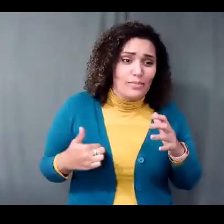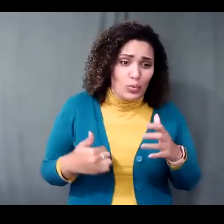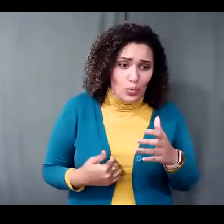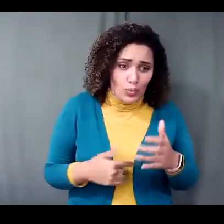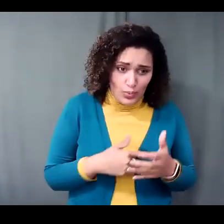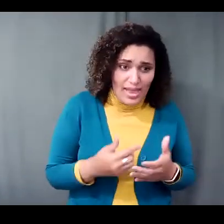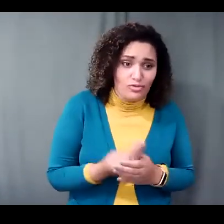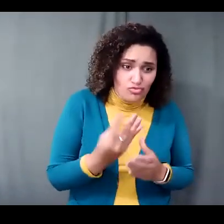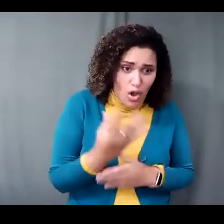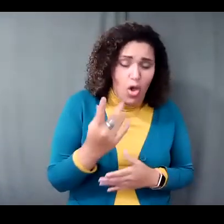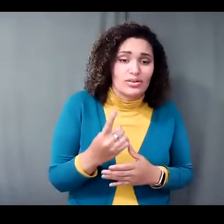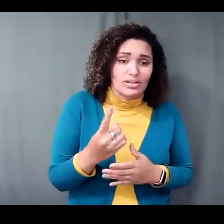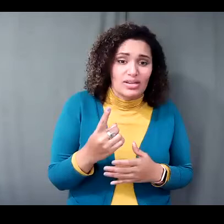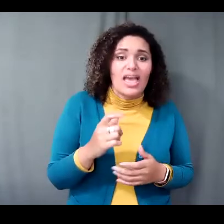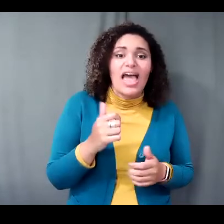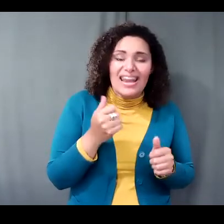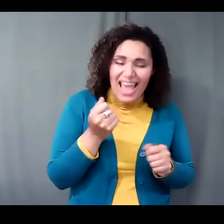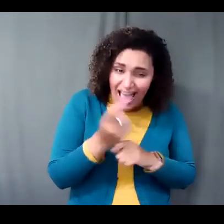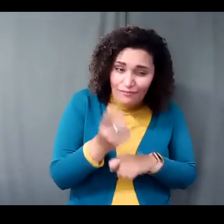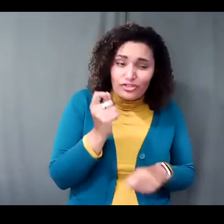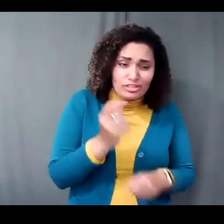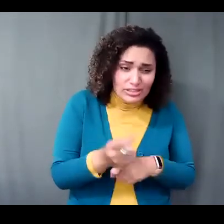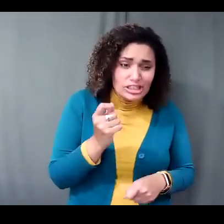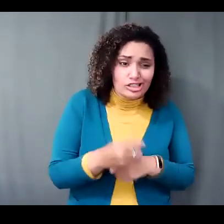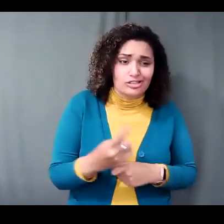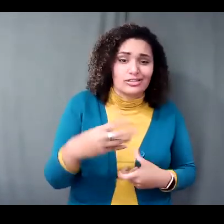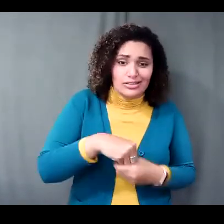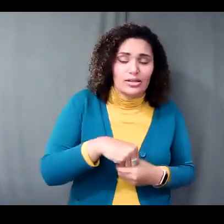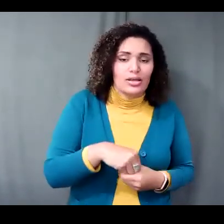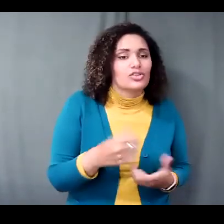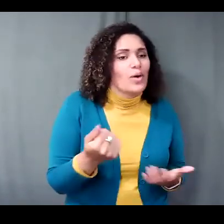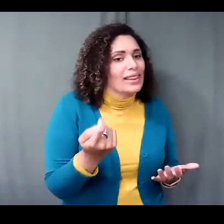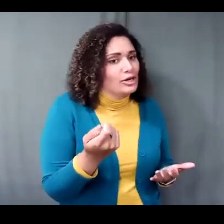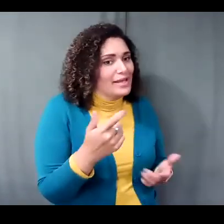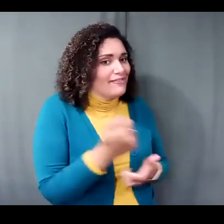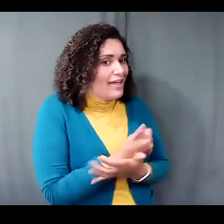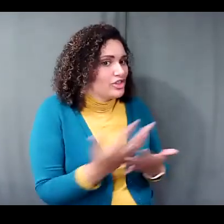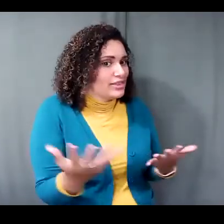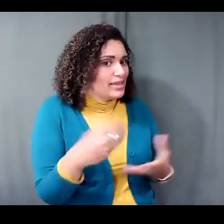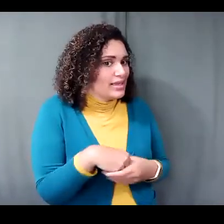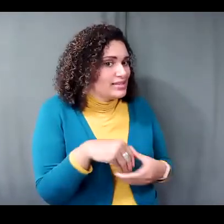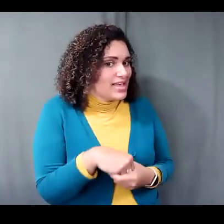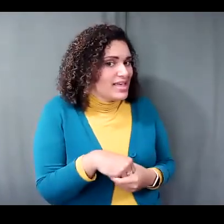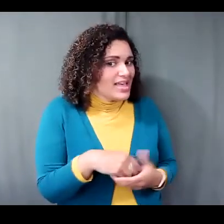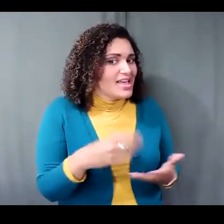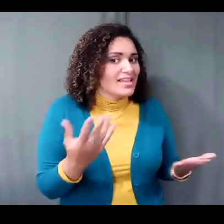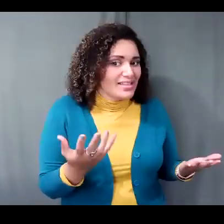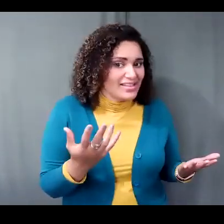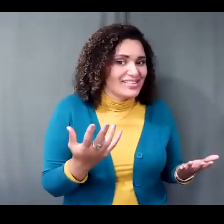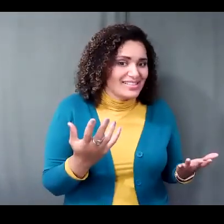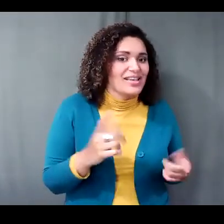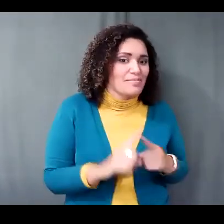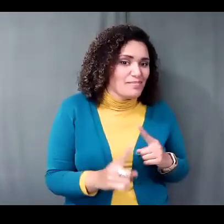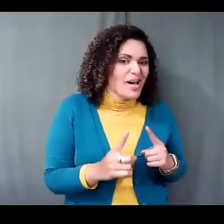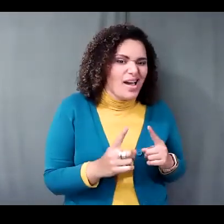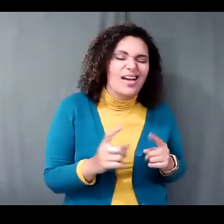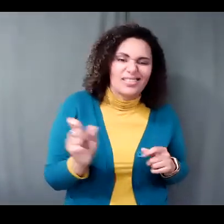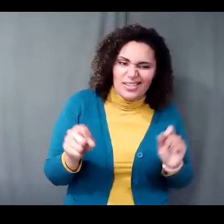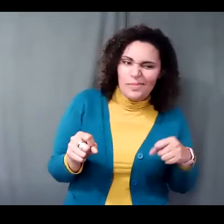aged for a few years, but they're not usually aged for a super long time. A ruby port that has been in barrel for 5 years can be called